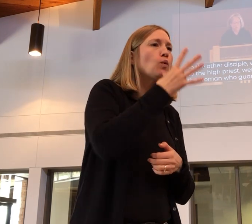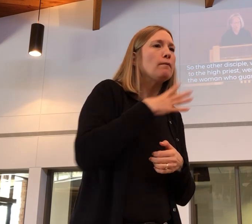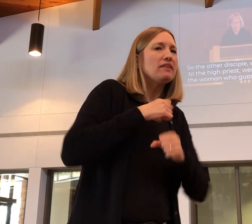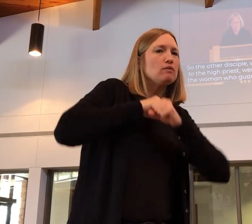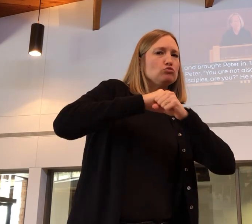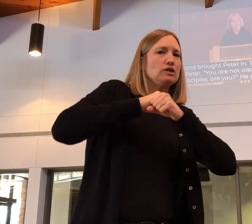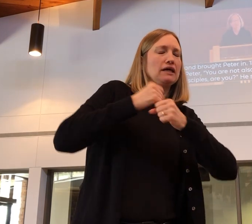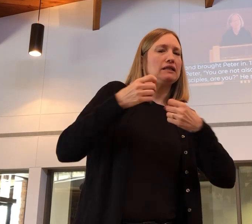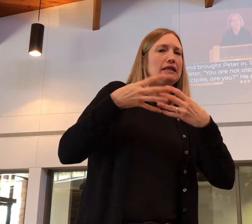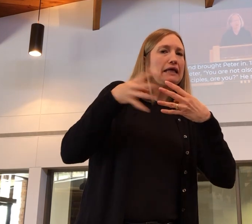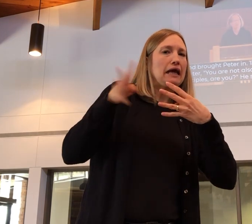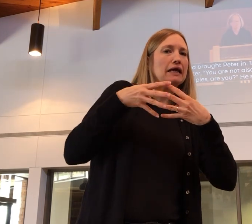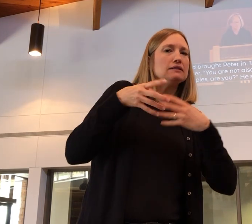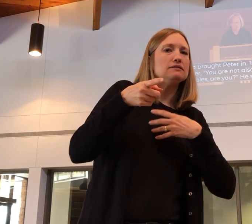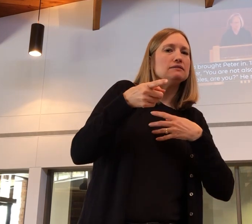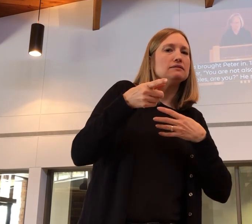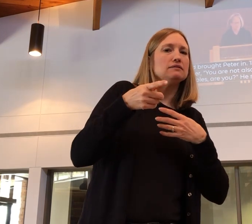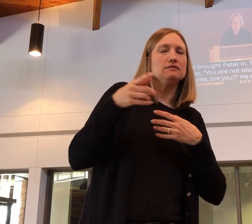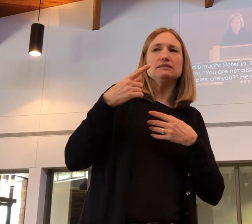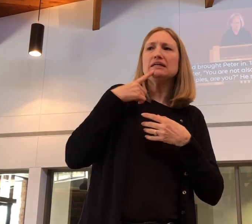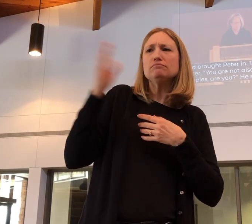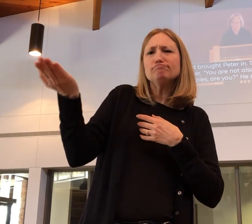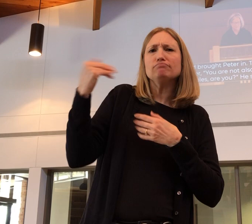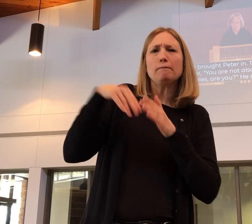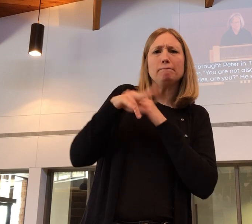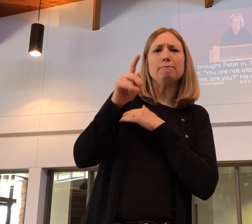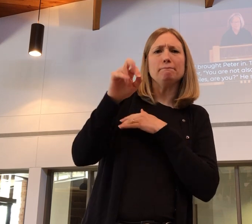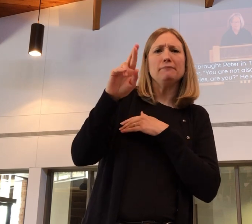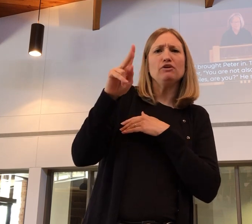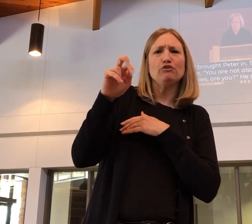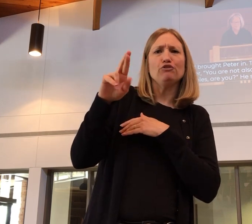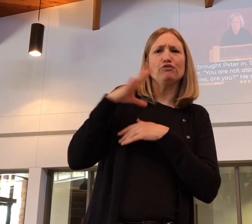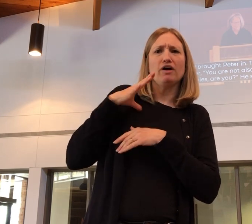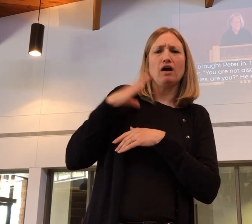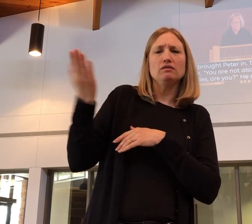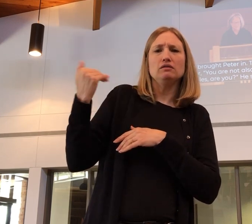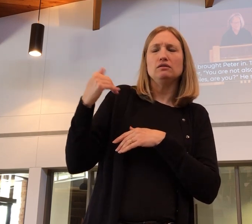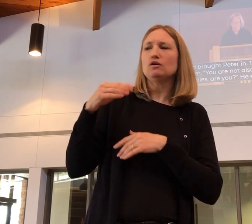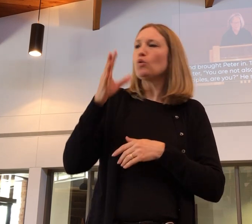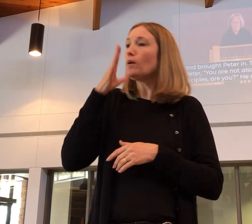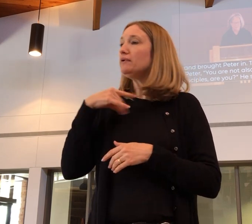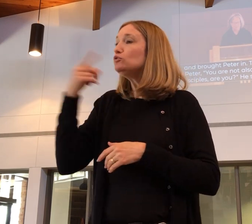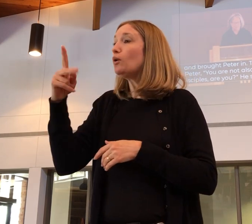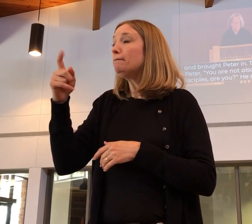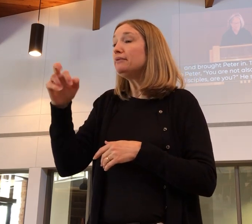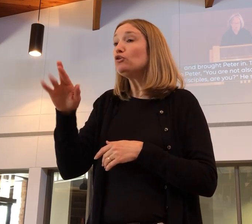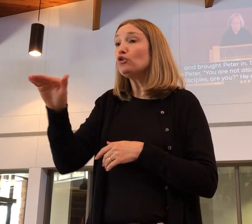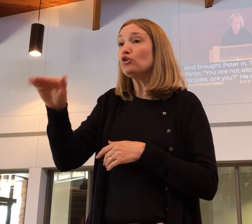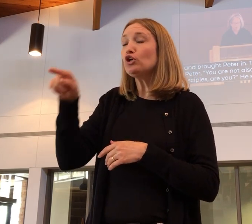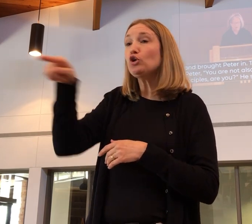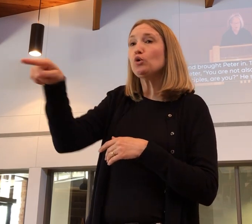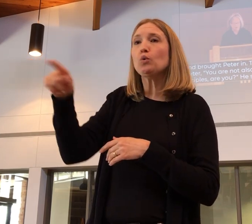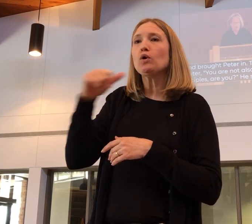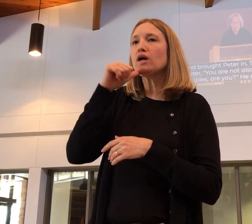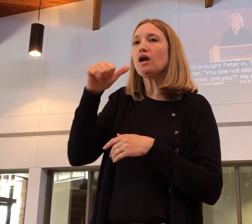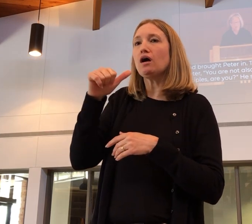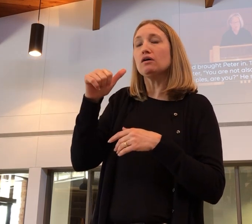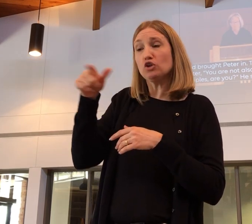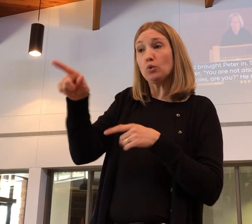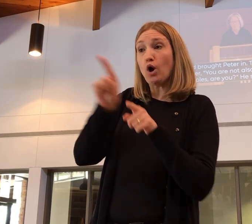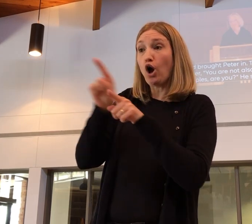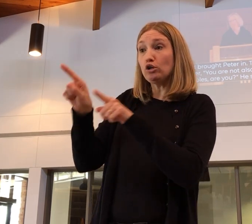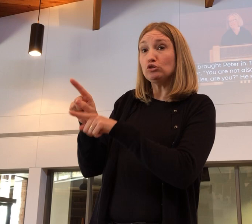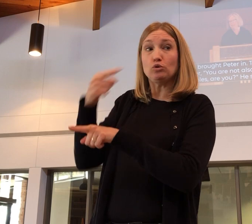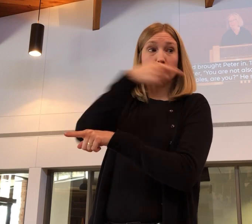guarded the gate, and brought Peter in. The woman said to Peter, "You are not also one of